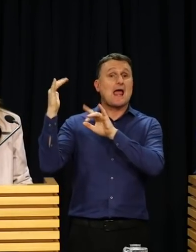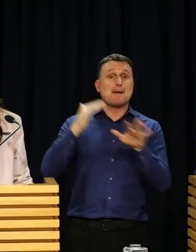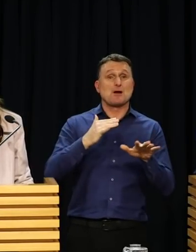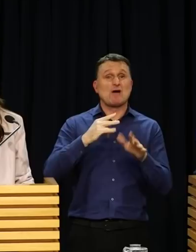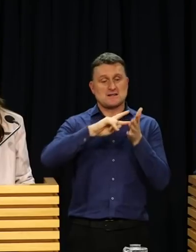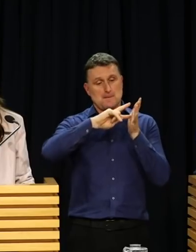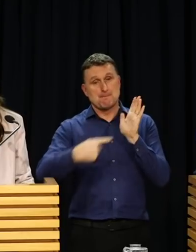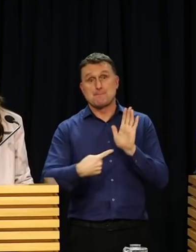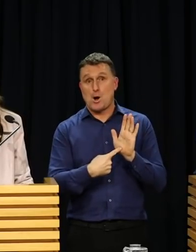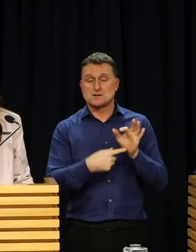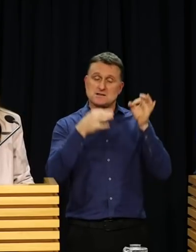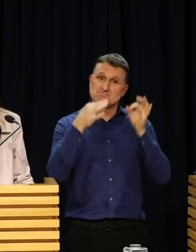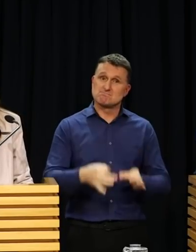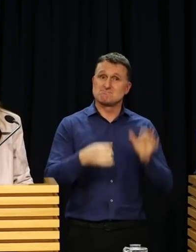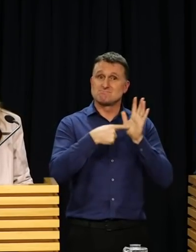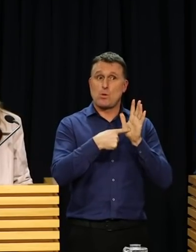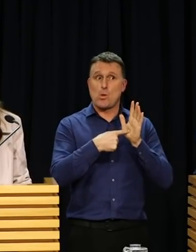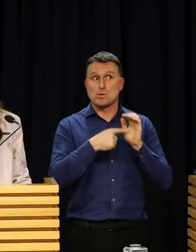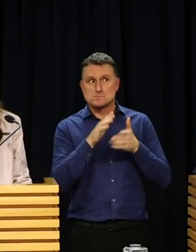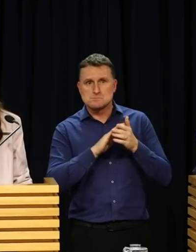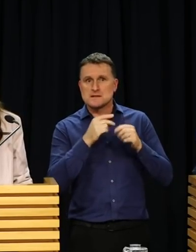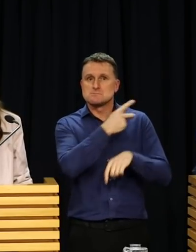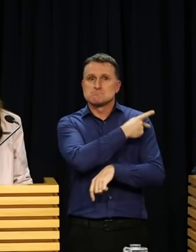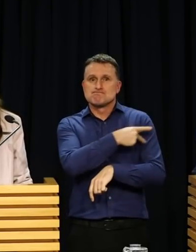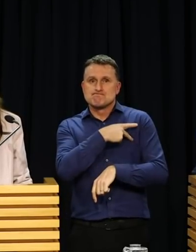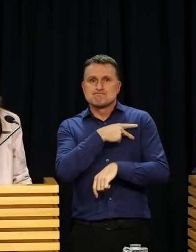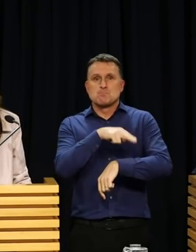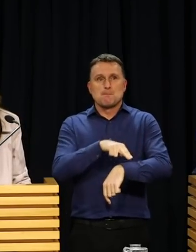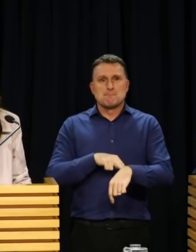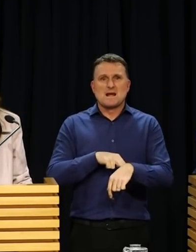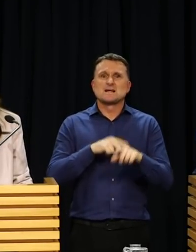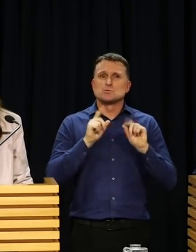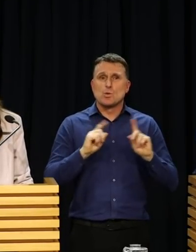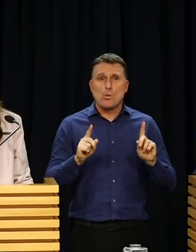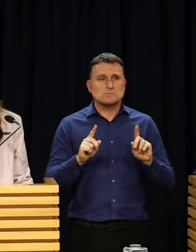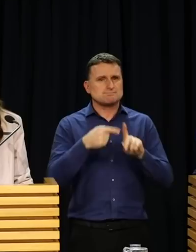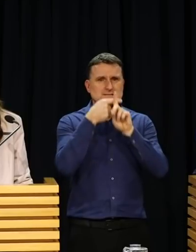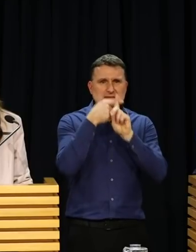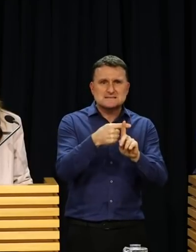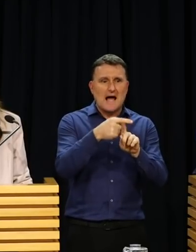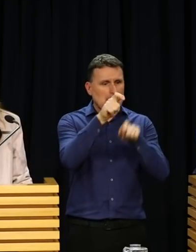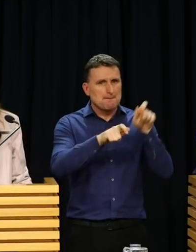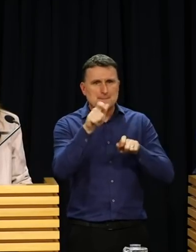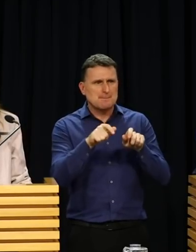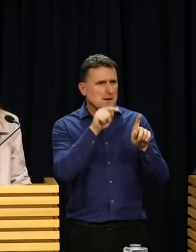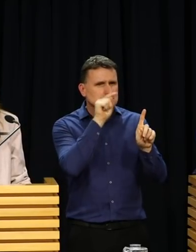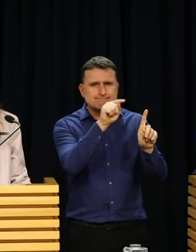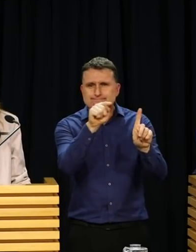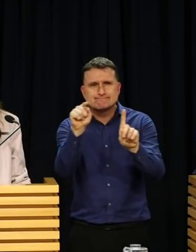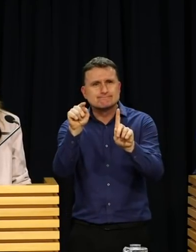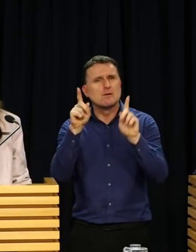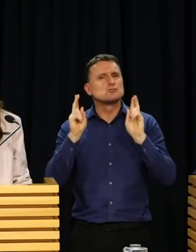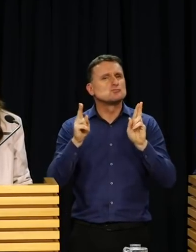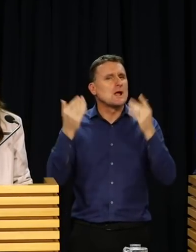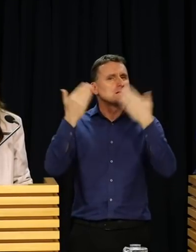enforcement policies were carried out that resulted in immigration and police officials conducting targeted raids, usually under the cover